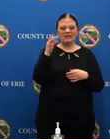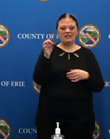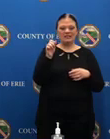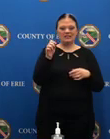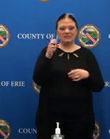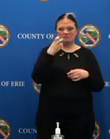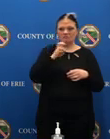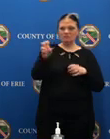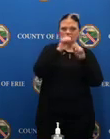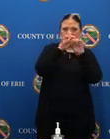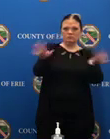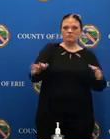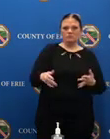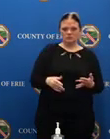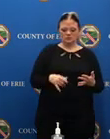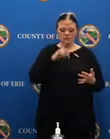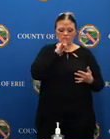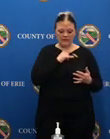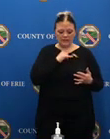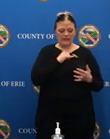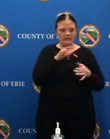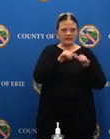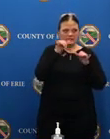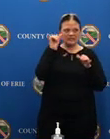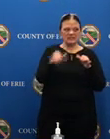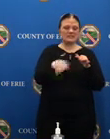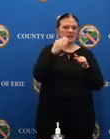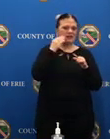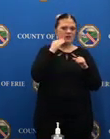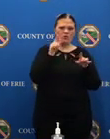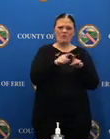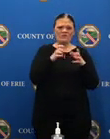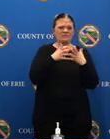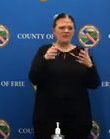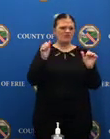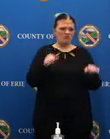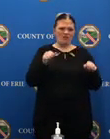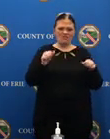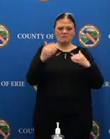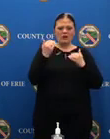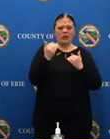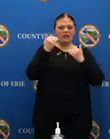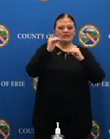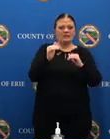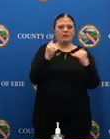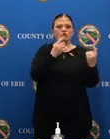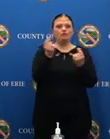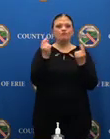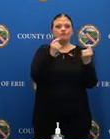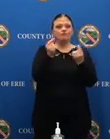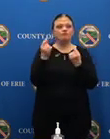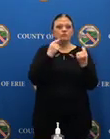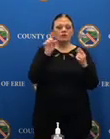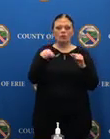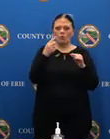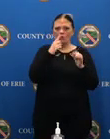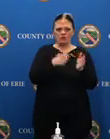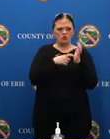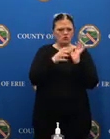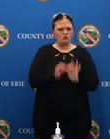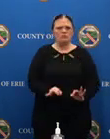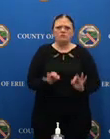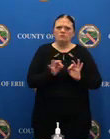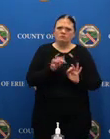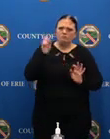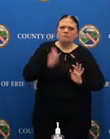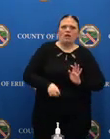COVID-19 transmission. So you just really want to stay at home as much as you possible. Limit your errands to only essential travel to the grocery